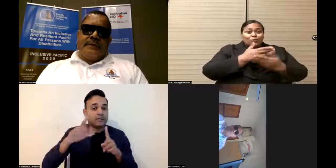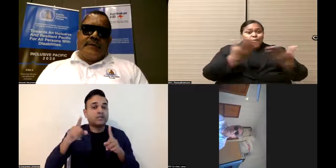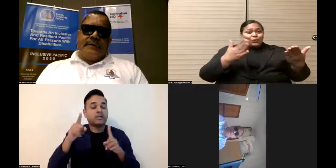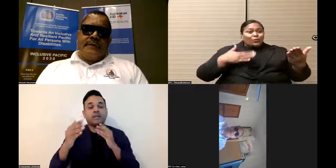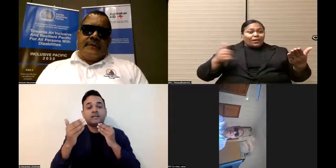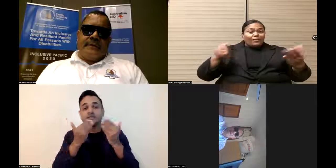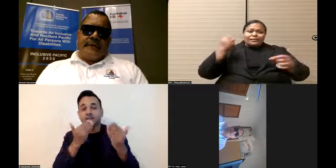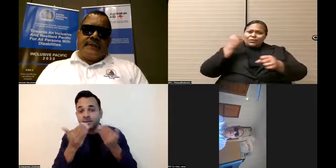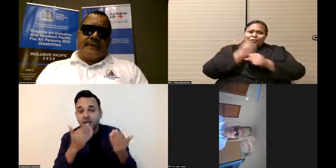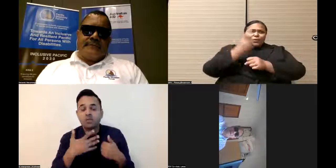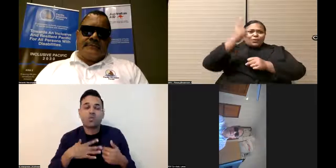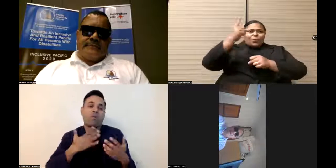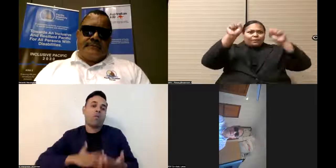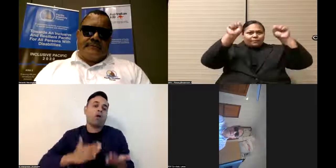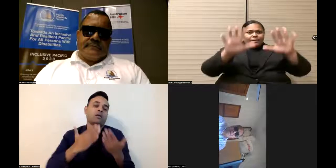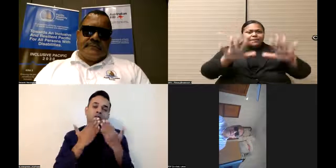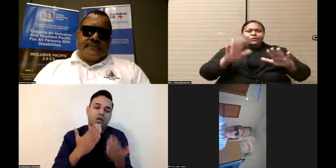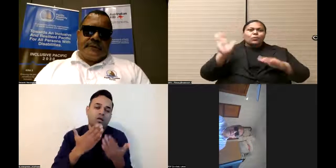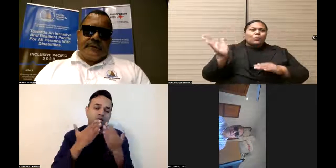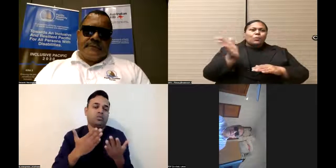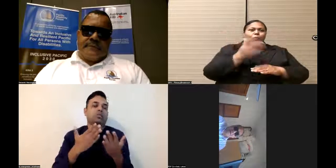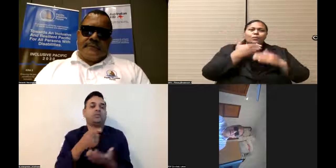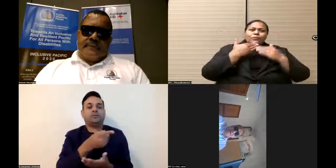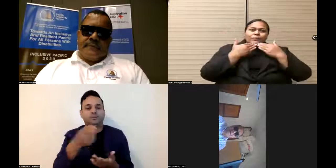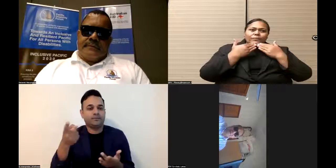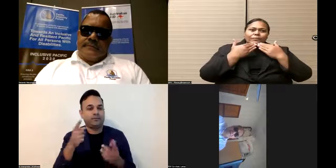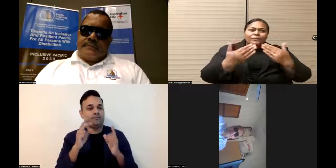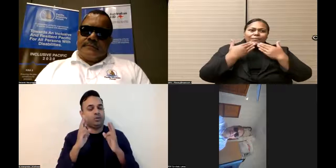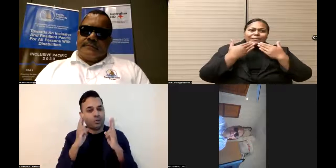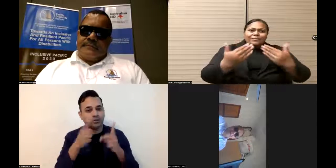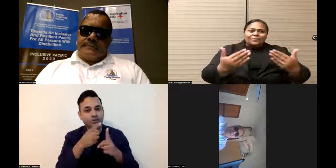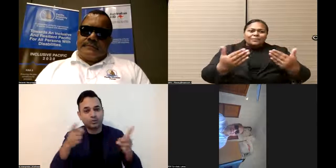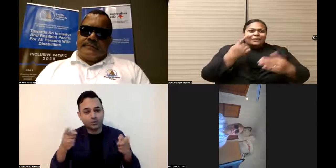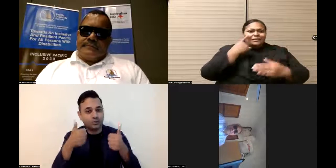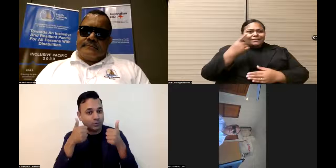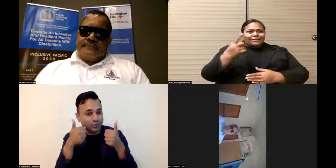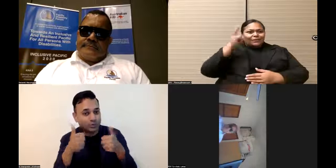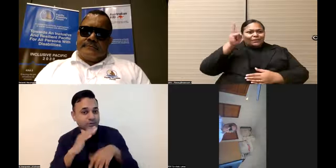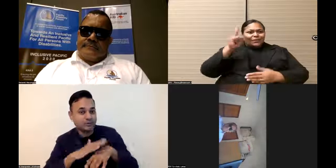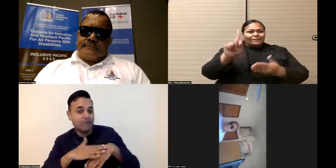and see you again later.